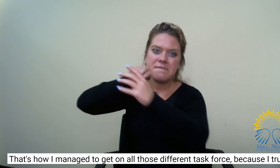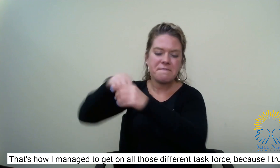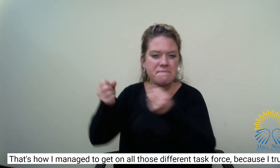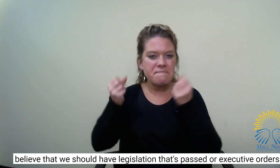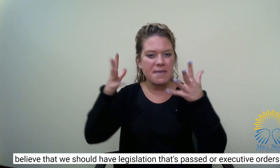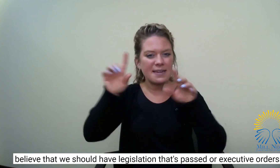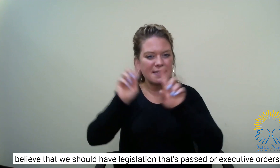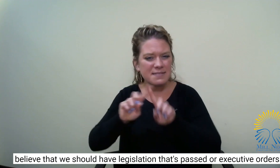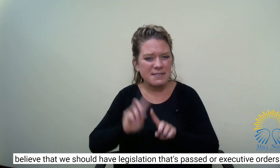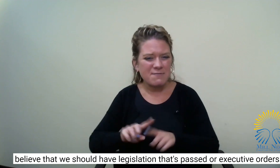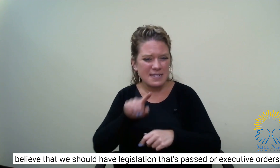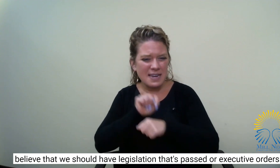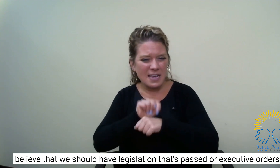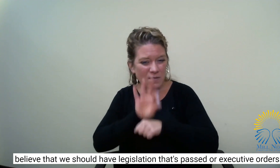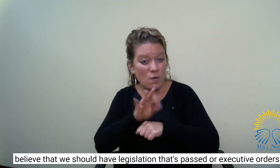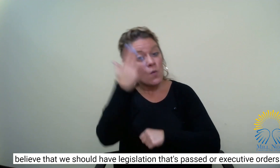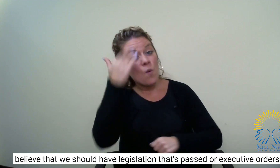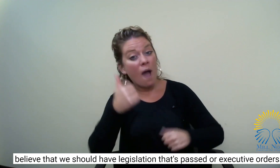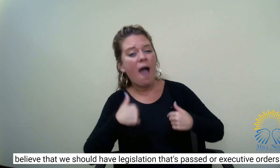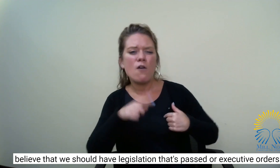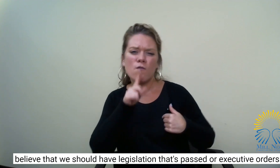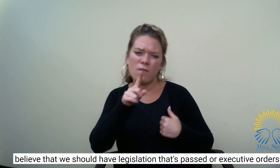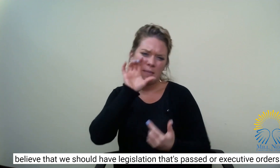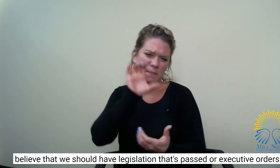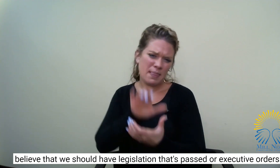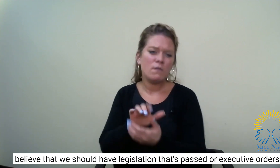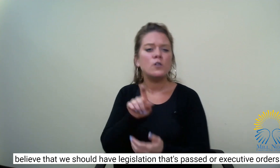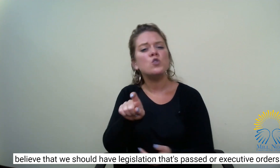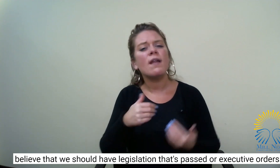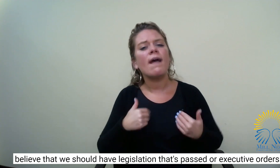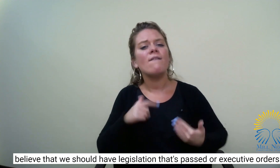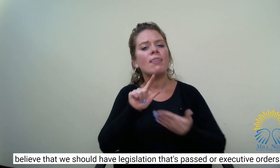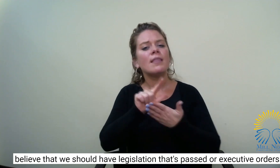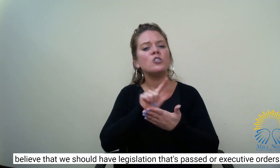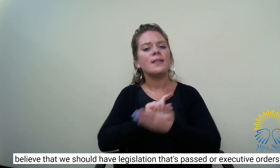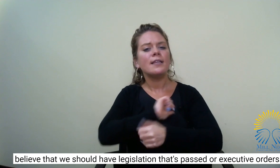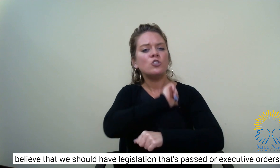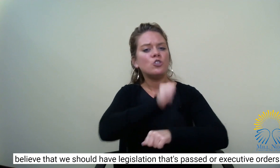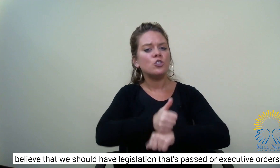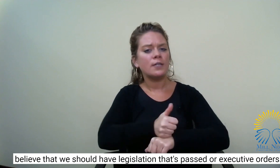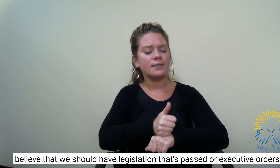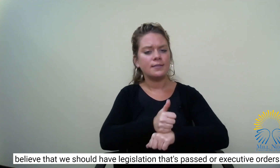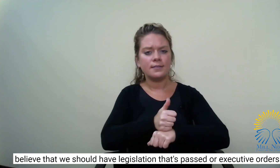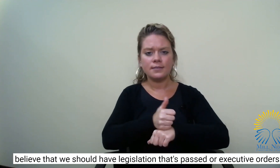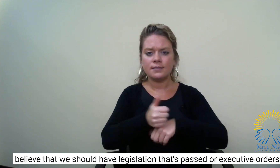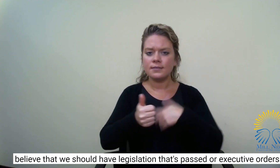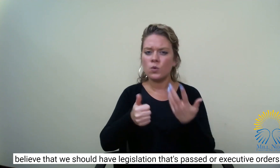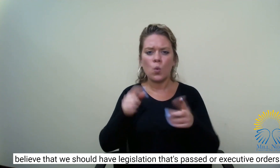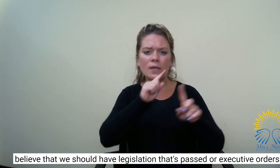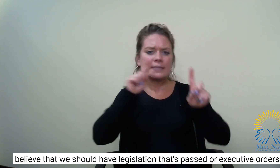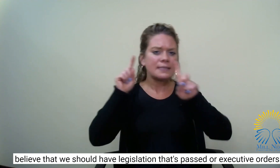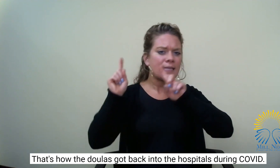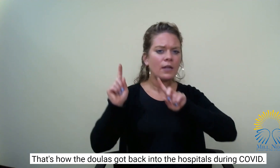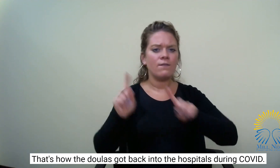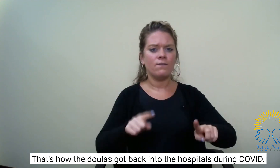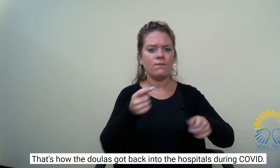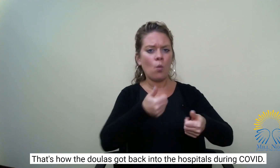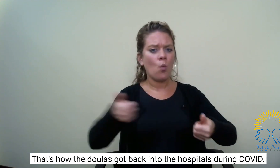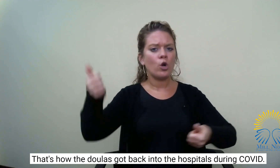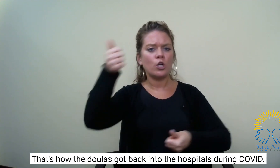truly believe that we should have legislation that's passed or executive orders. That's how the doulas got back